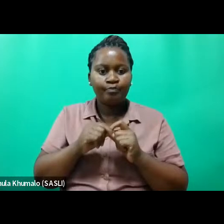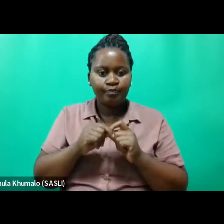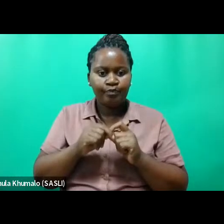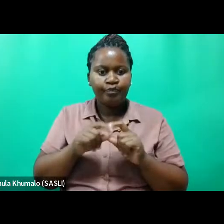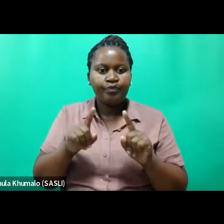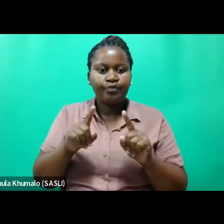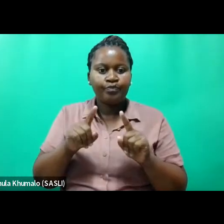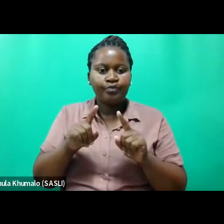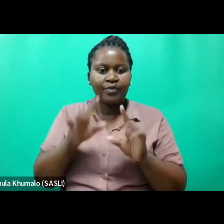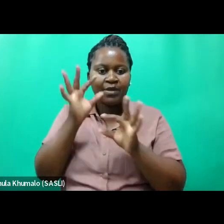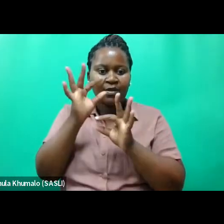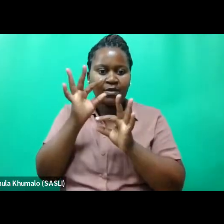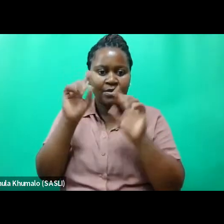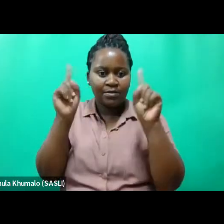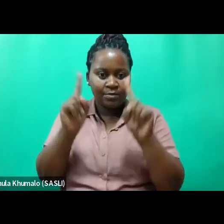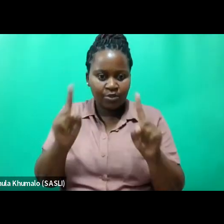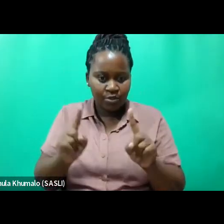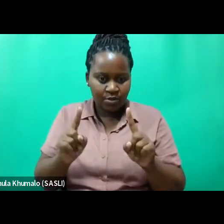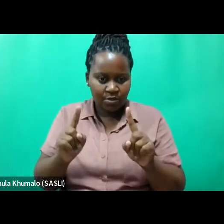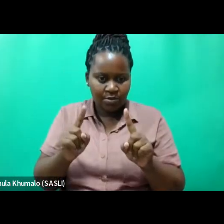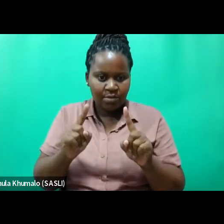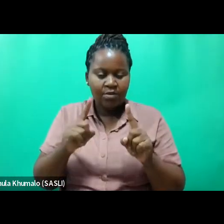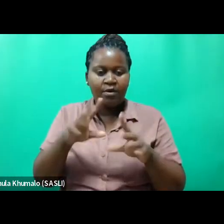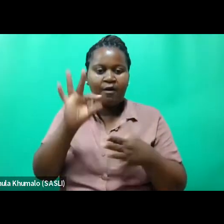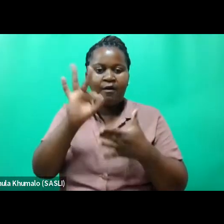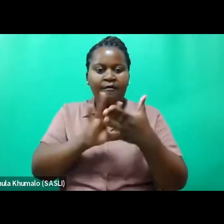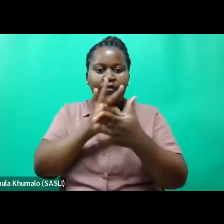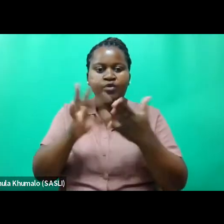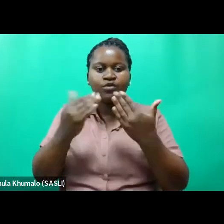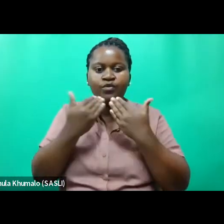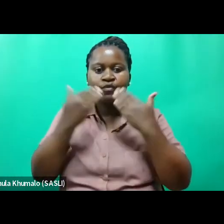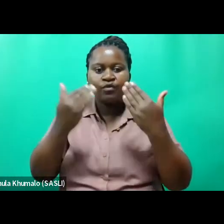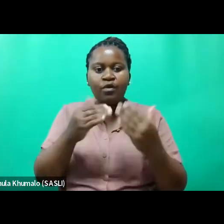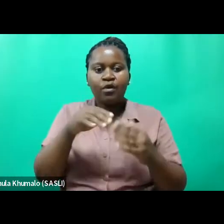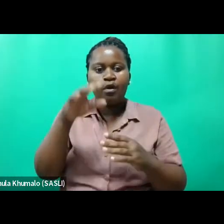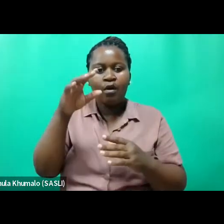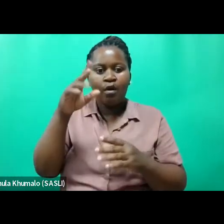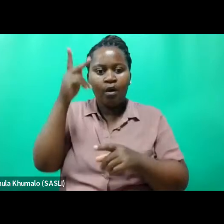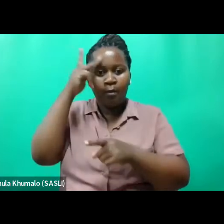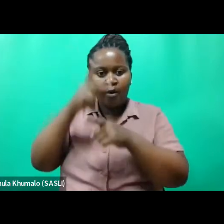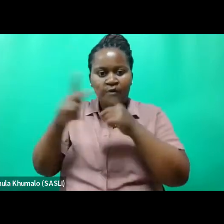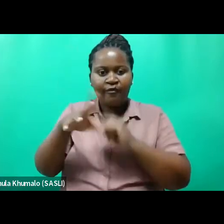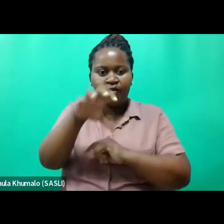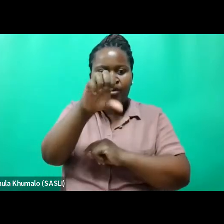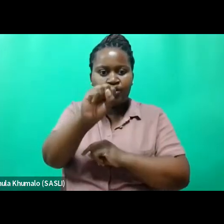particular vote of thanks to Professor Sonka for opening the